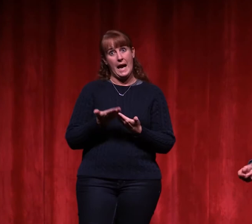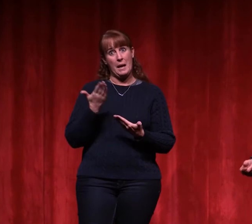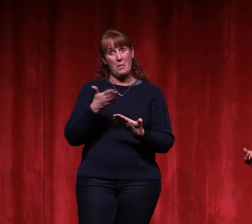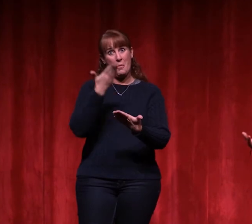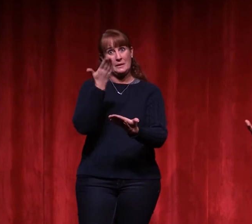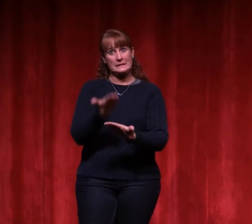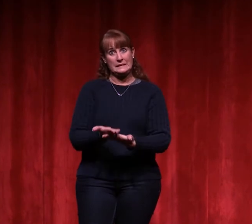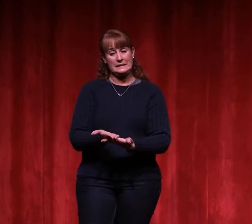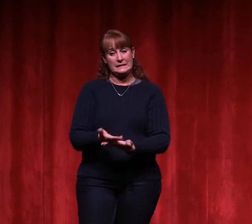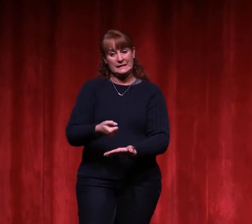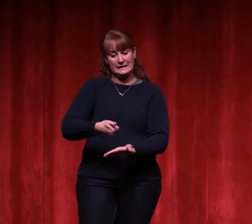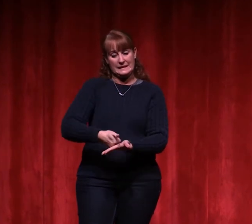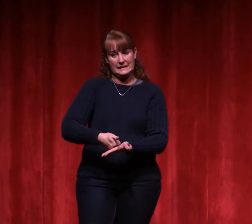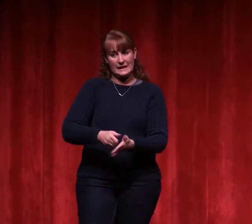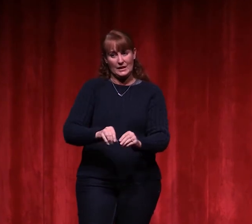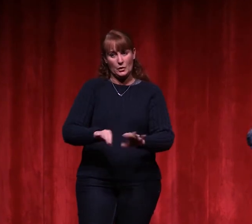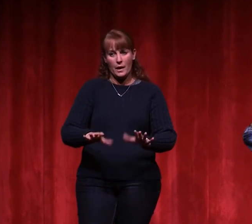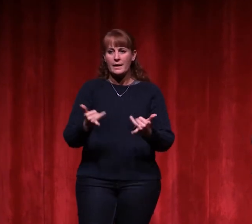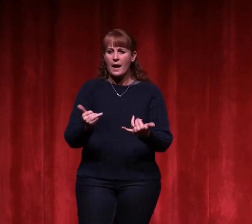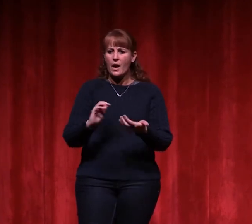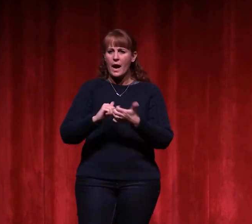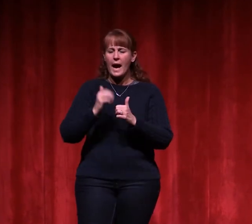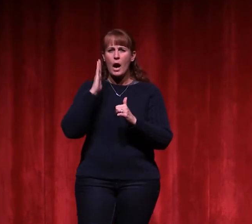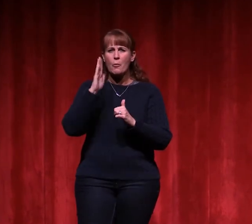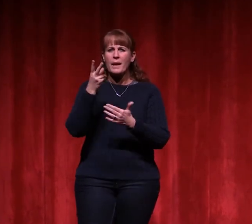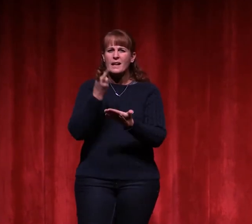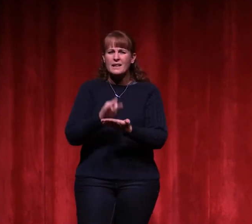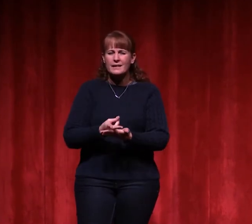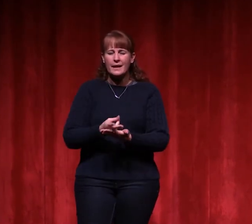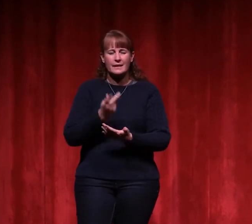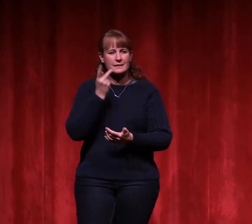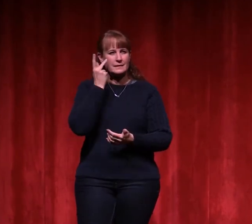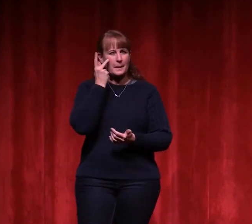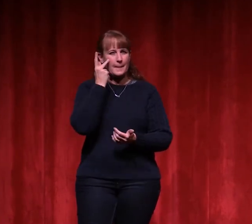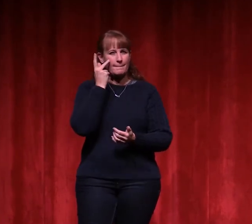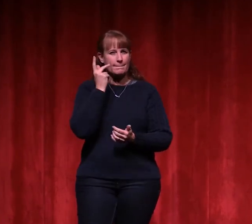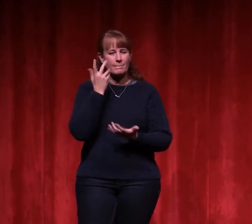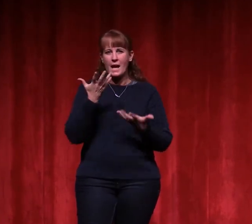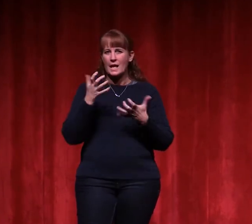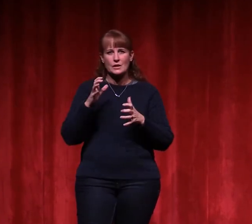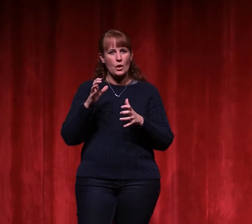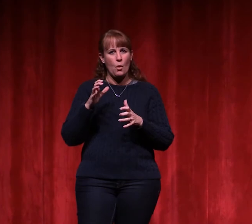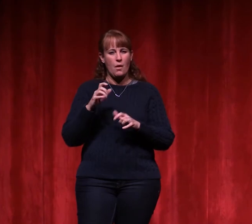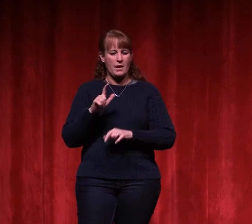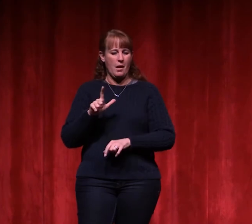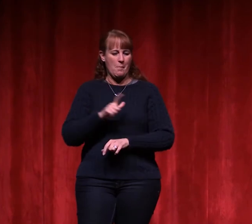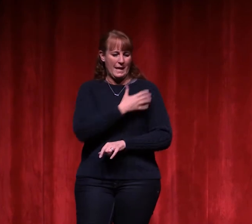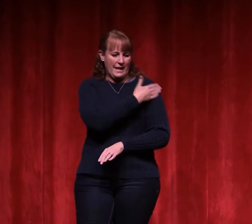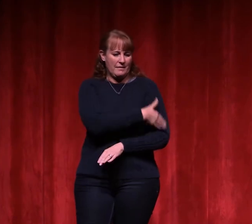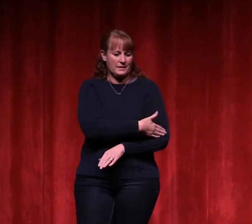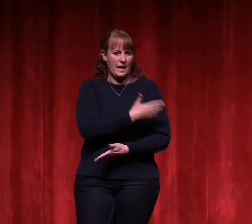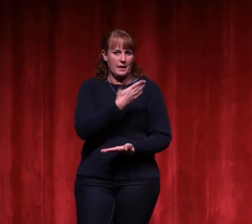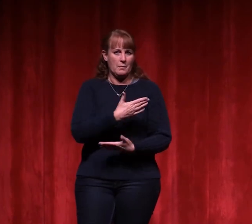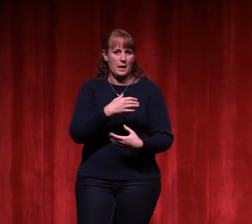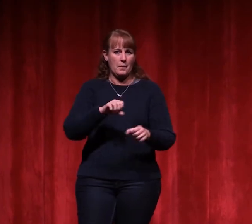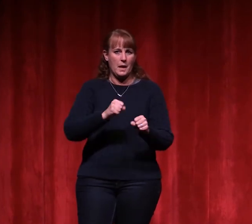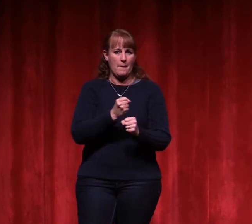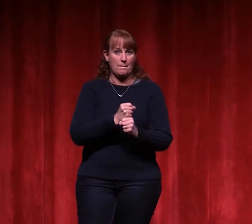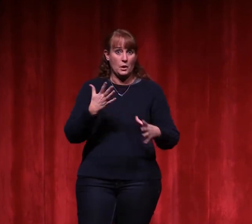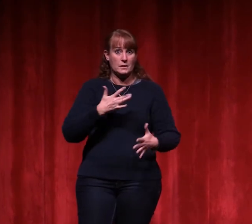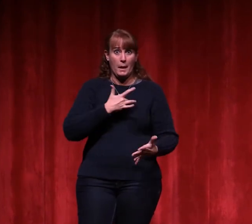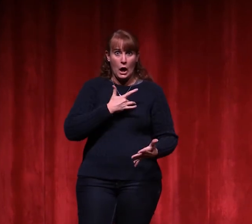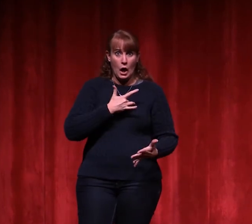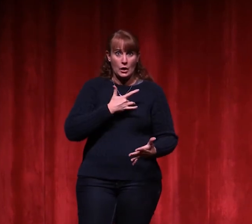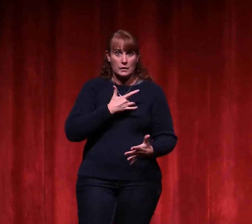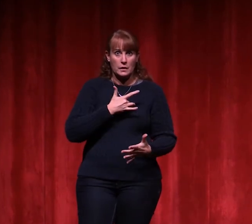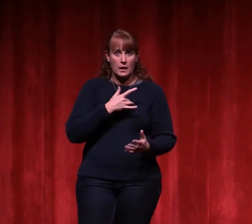to the ground. Now, how am I going to land? Let's see. I don't want to land on my left side because I might burst my heart, so I'm going to roll